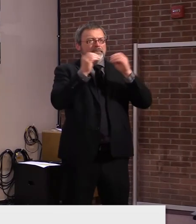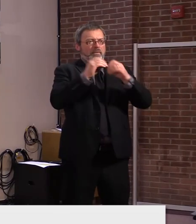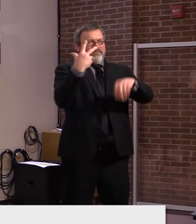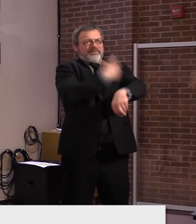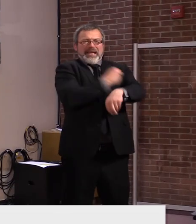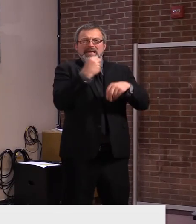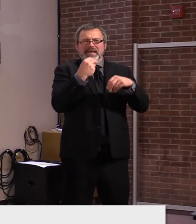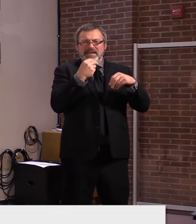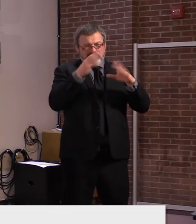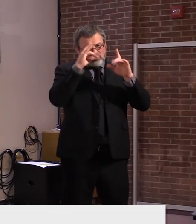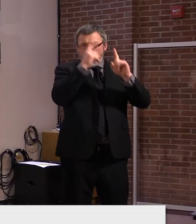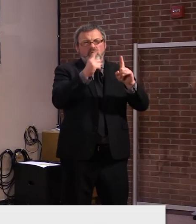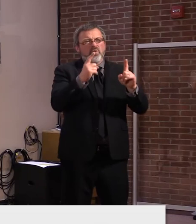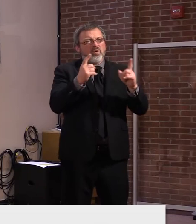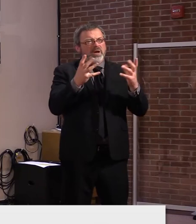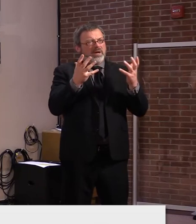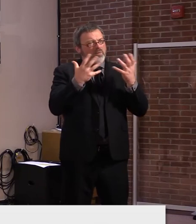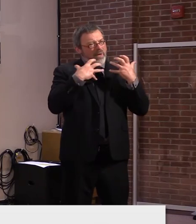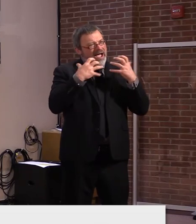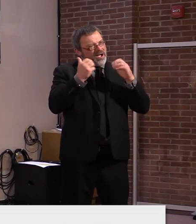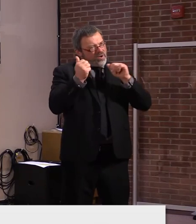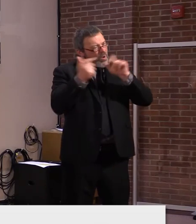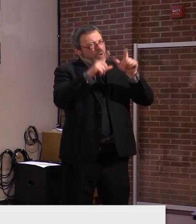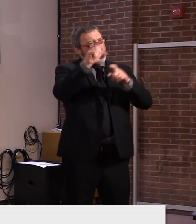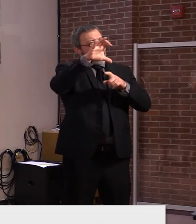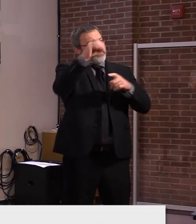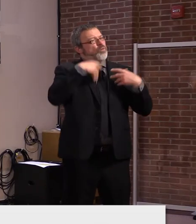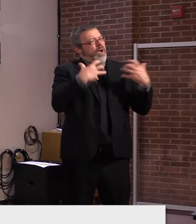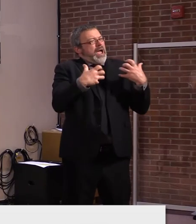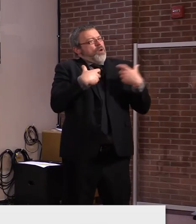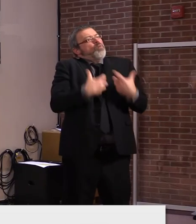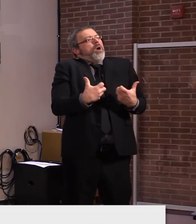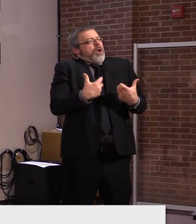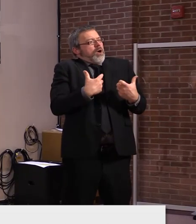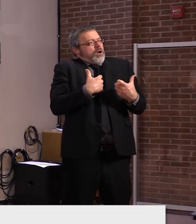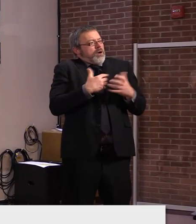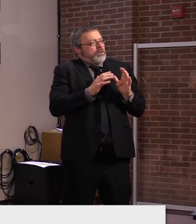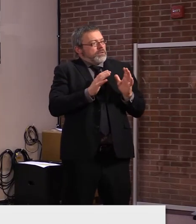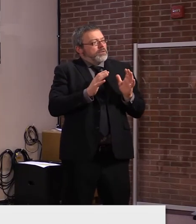take a look at if there's any sort of internal issues that are